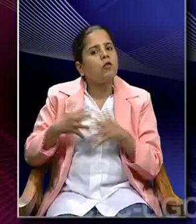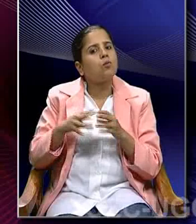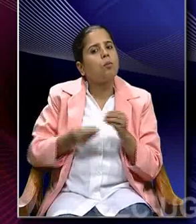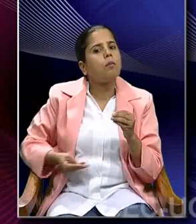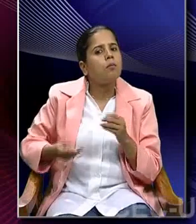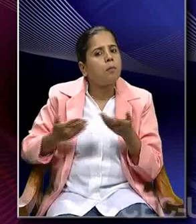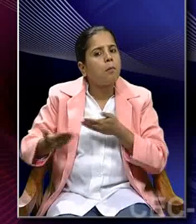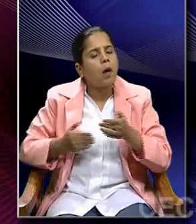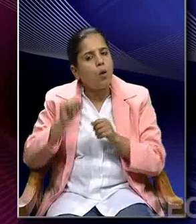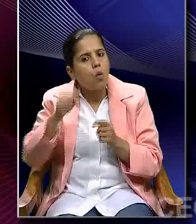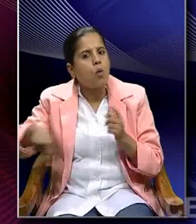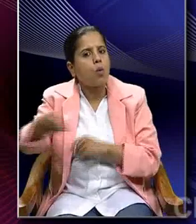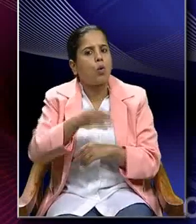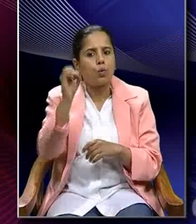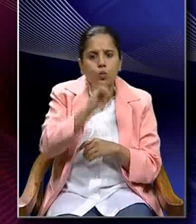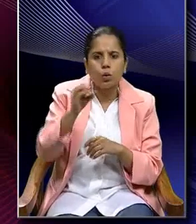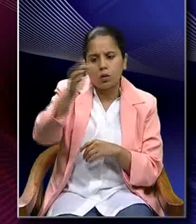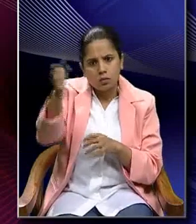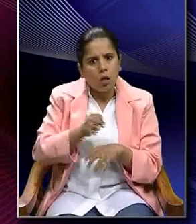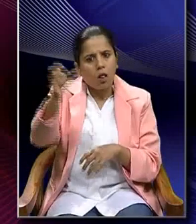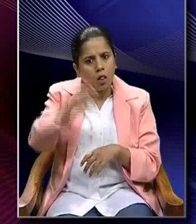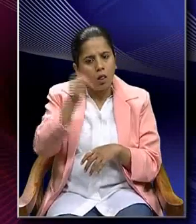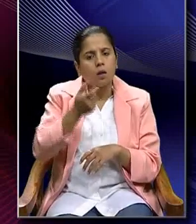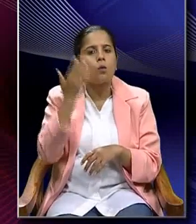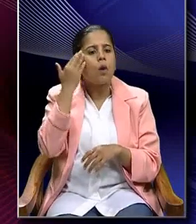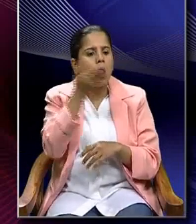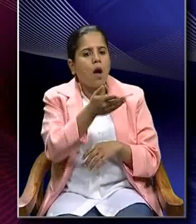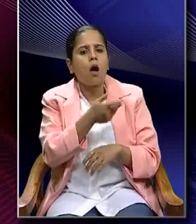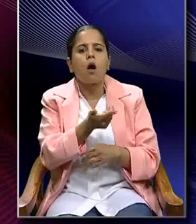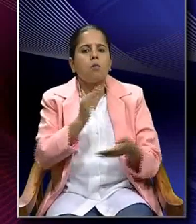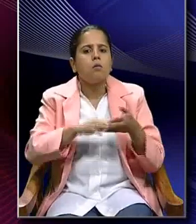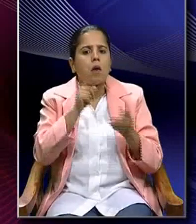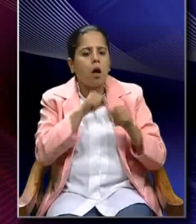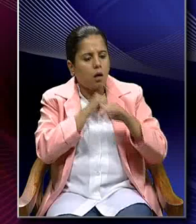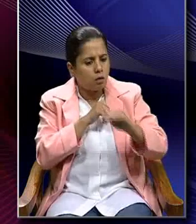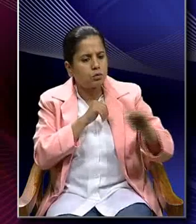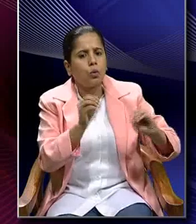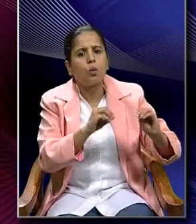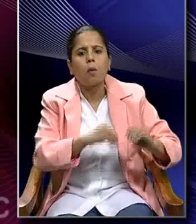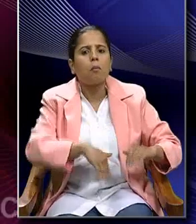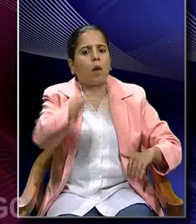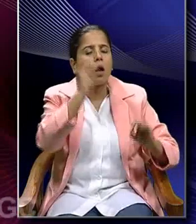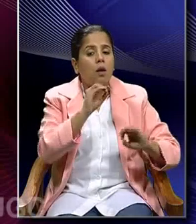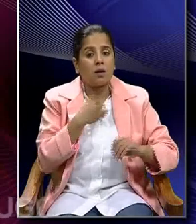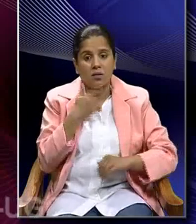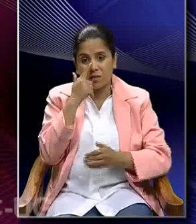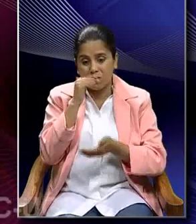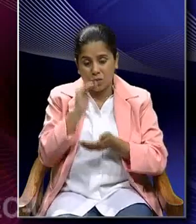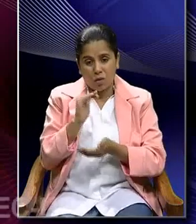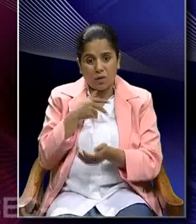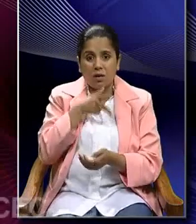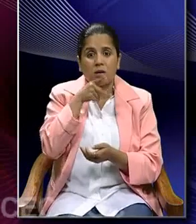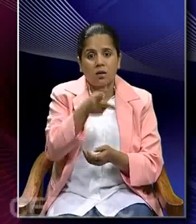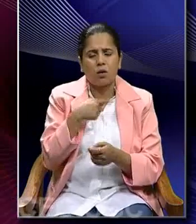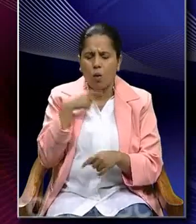and brought over here because there are no marriageable girls. So when we talk about the girl child, we have